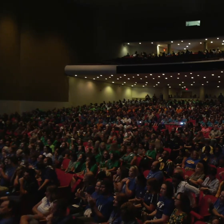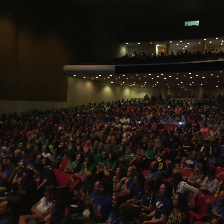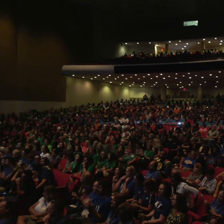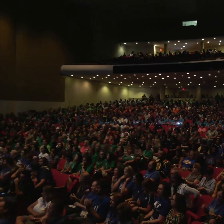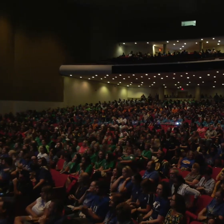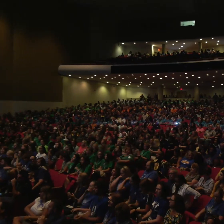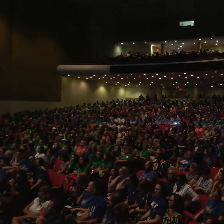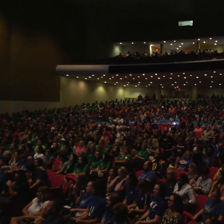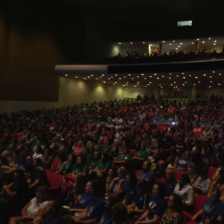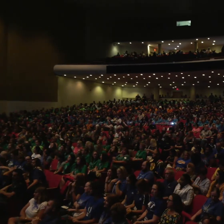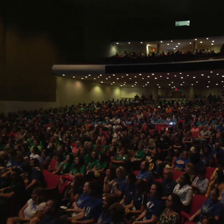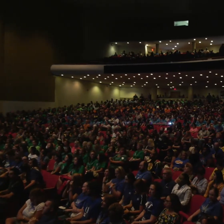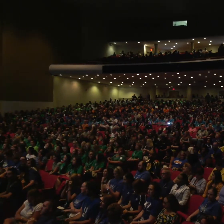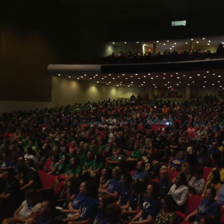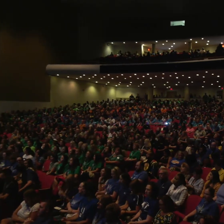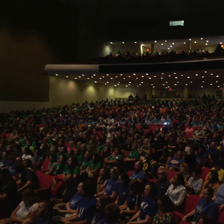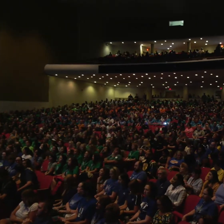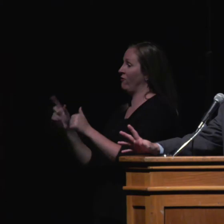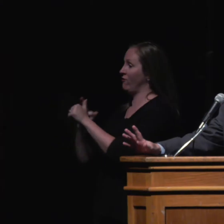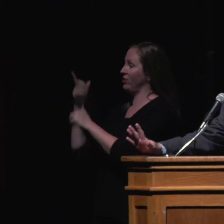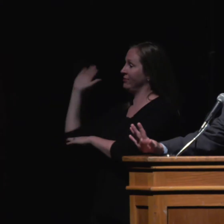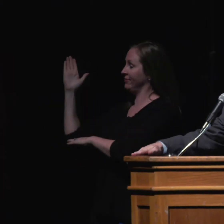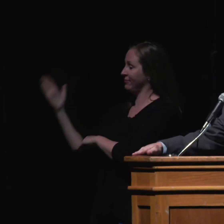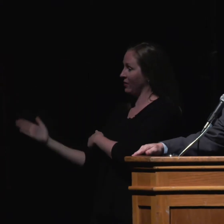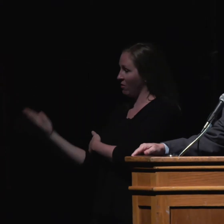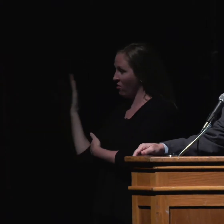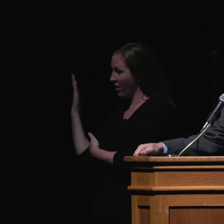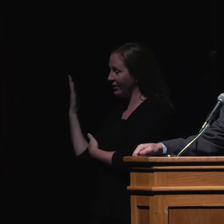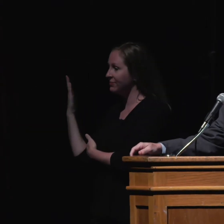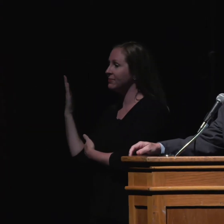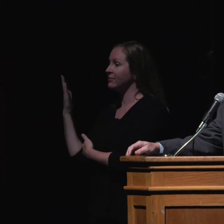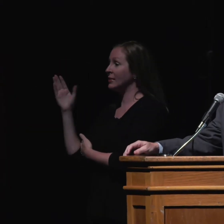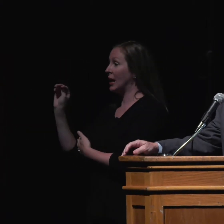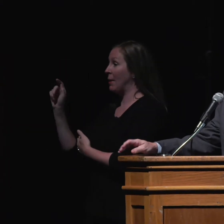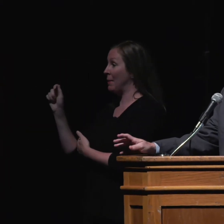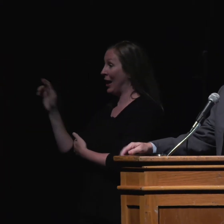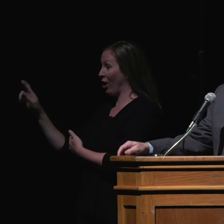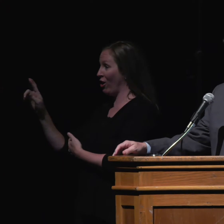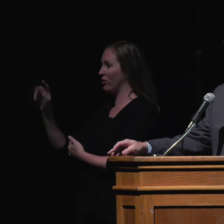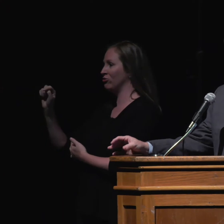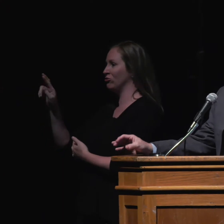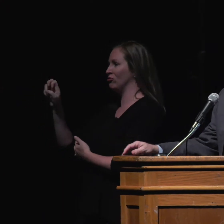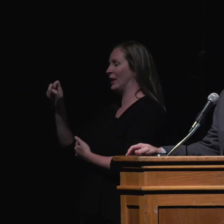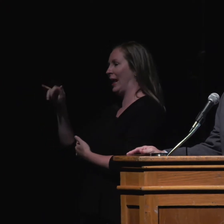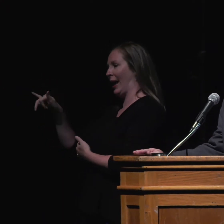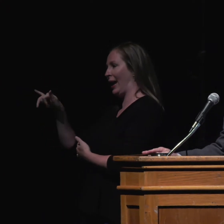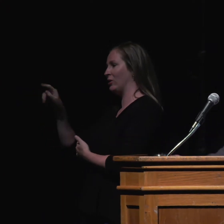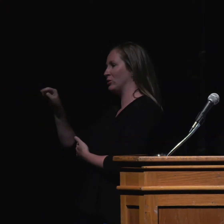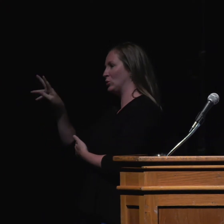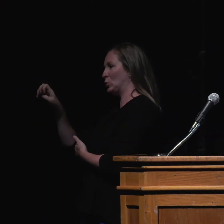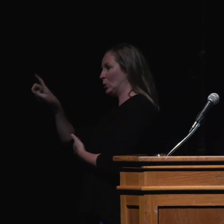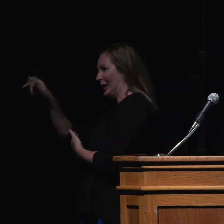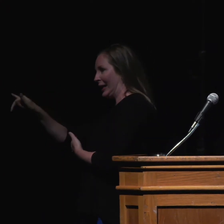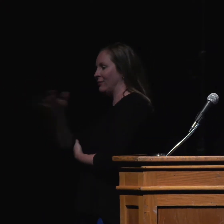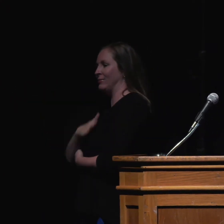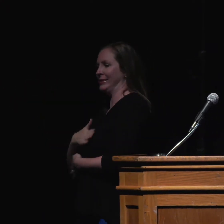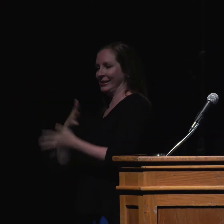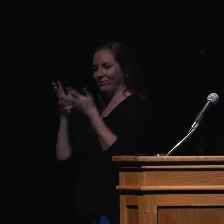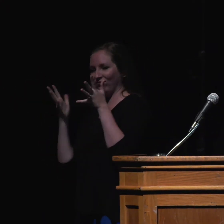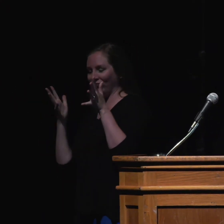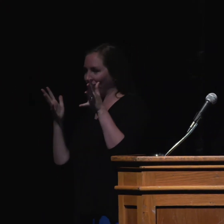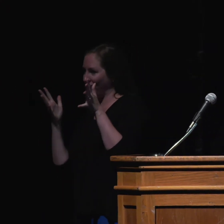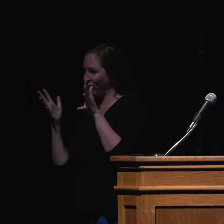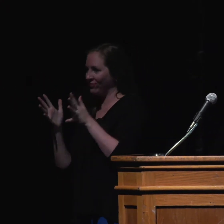So it's my pleasure to introduce our first speaker for this morning. It's our mayor, Trinae Tweedy. Please give her a warm round of applause.